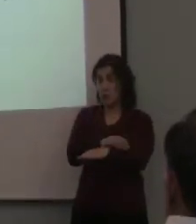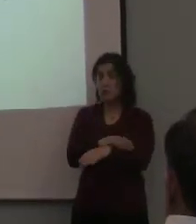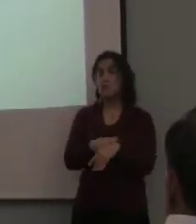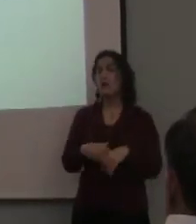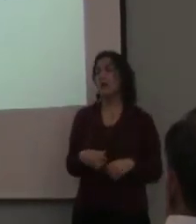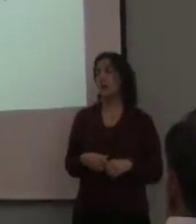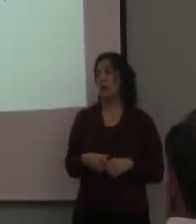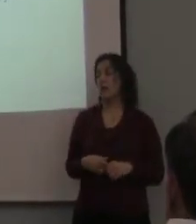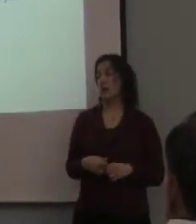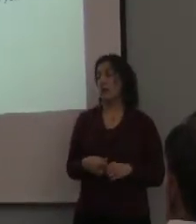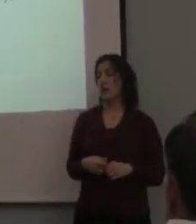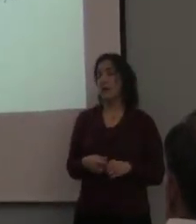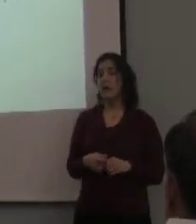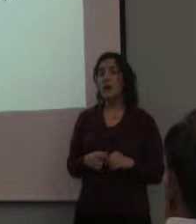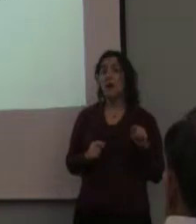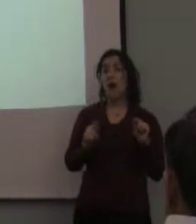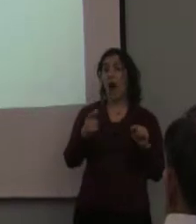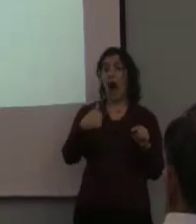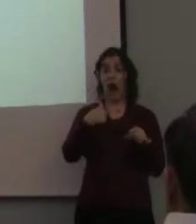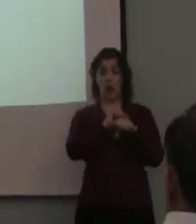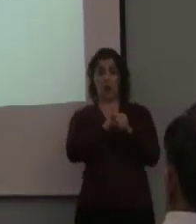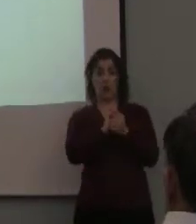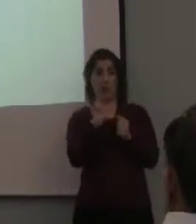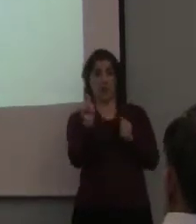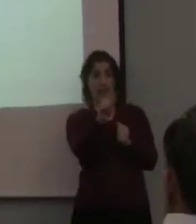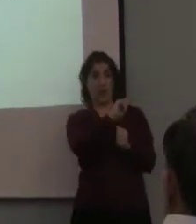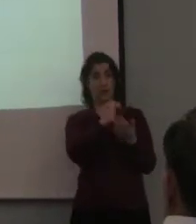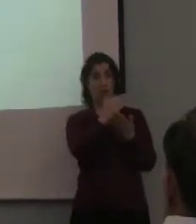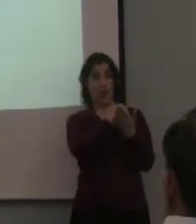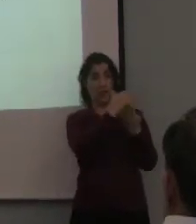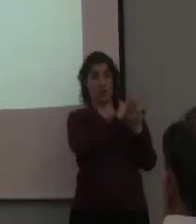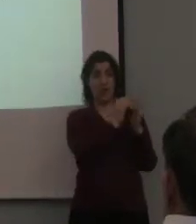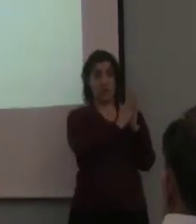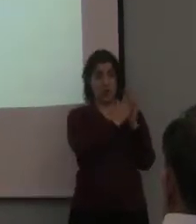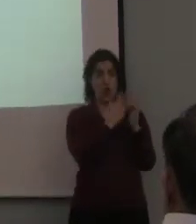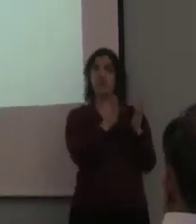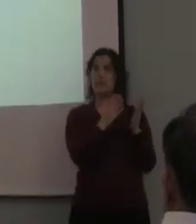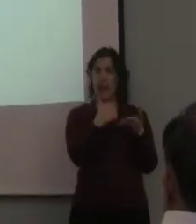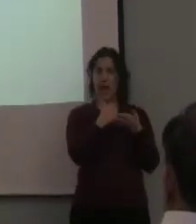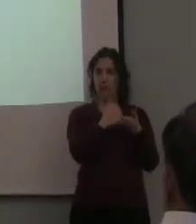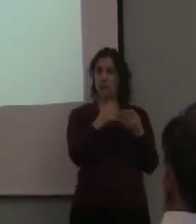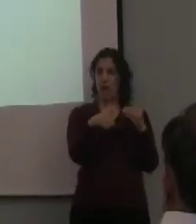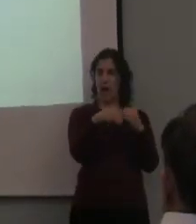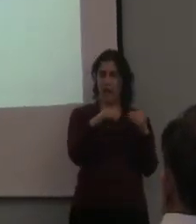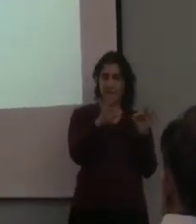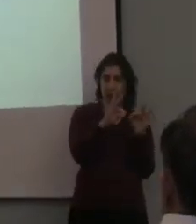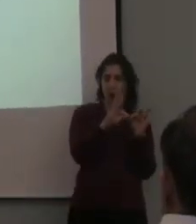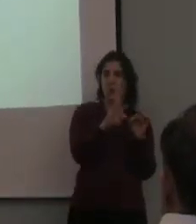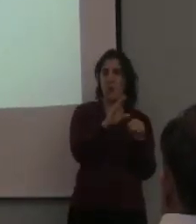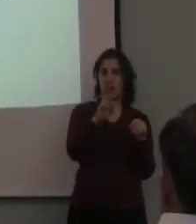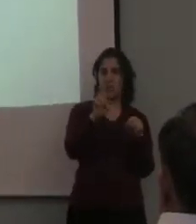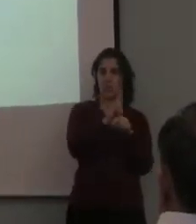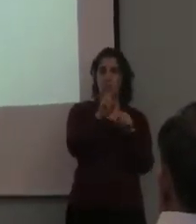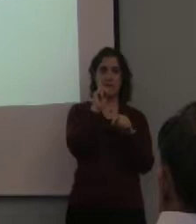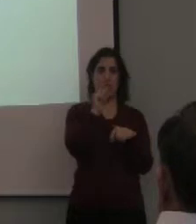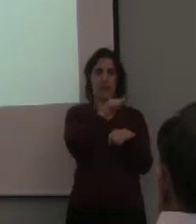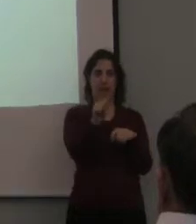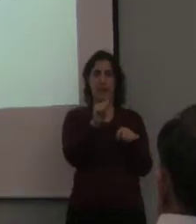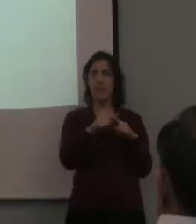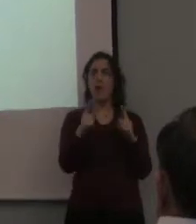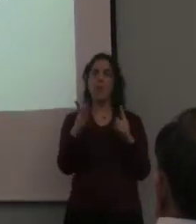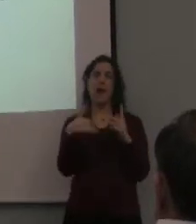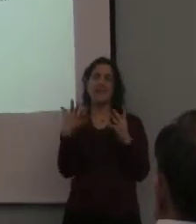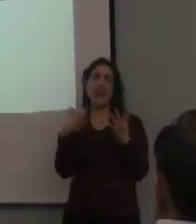It makes the collections I work with useful, but what comes next? And